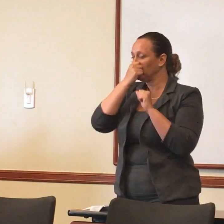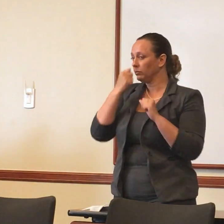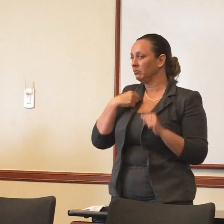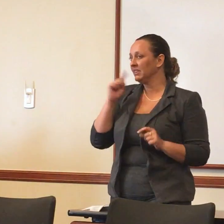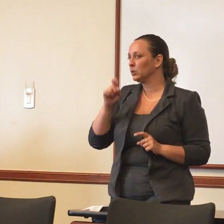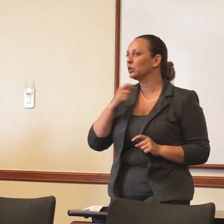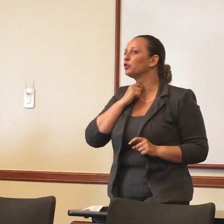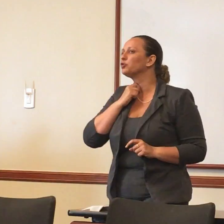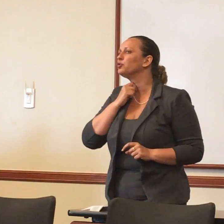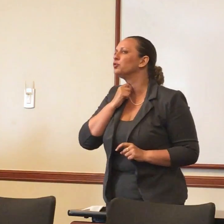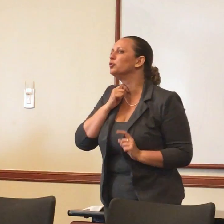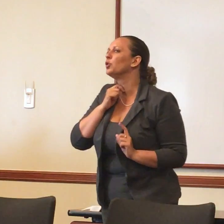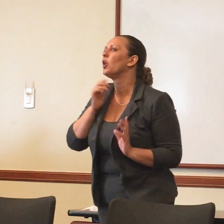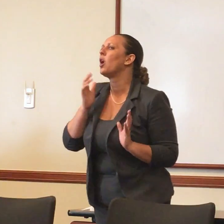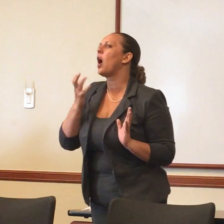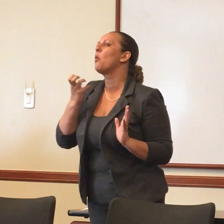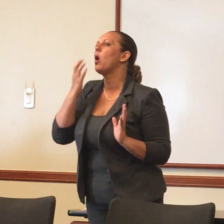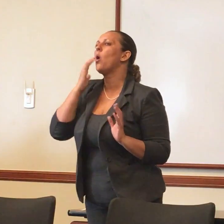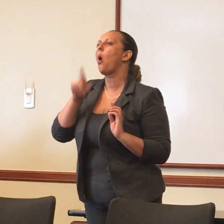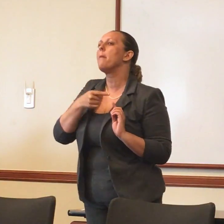My question was just about